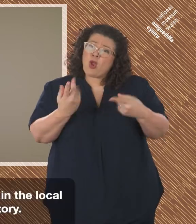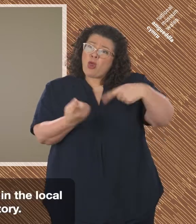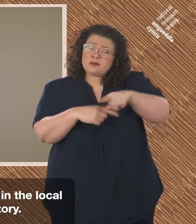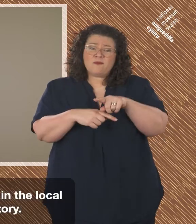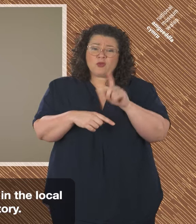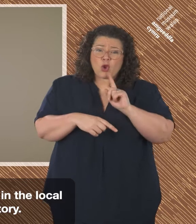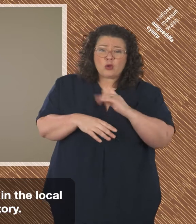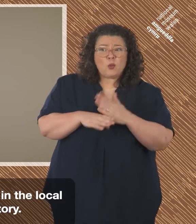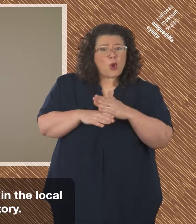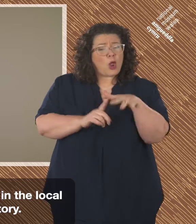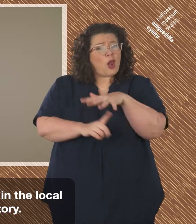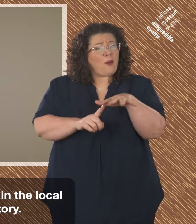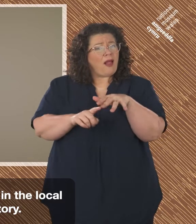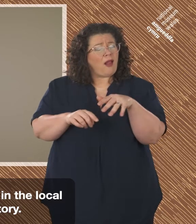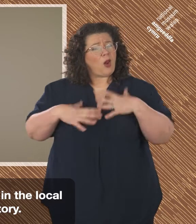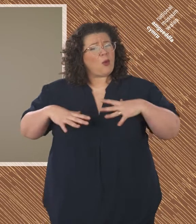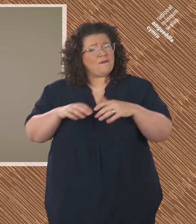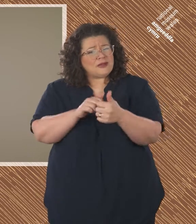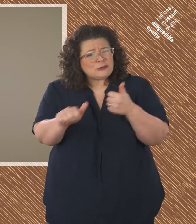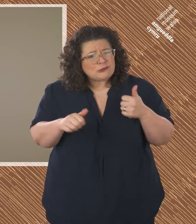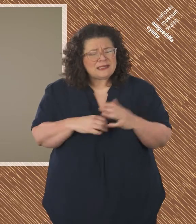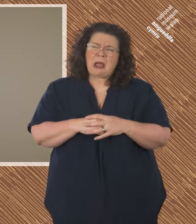A lot of them work in the local clothes factory.